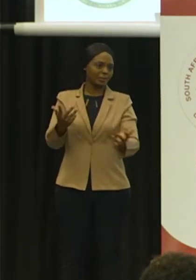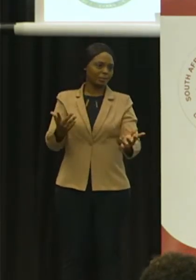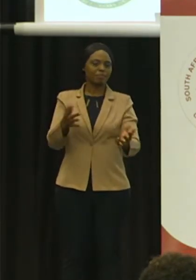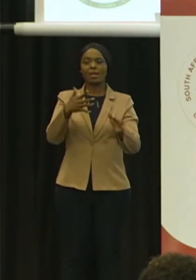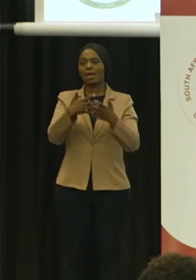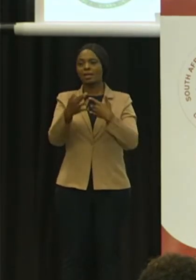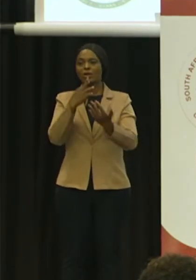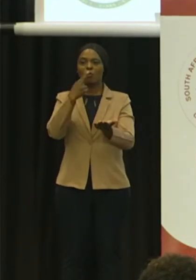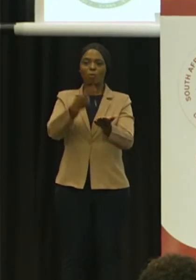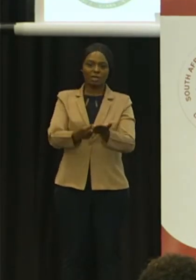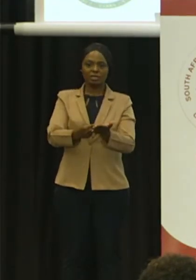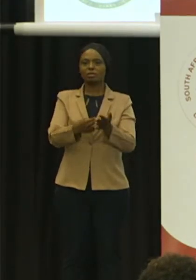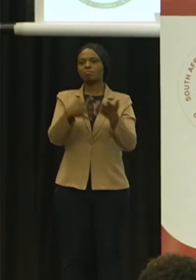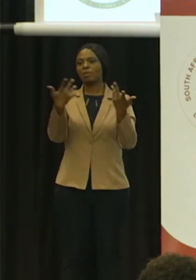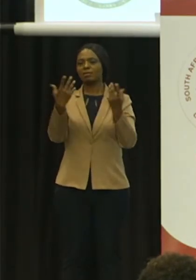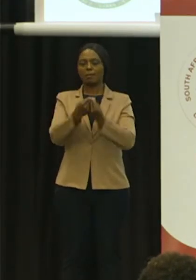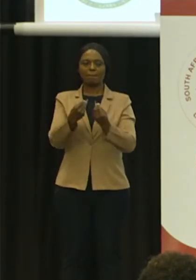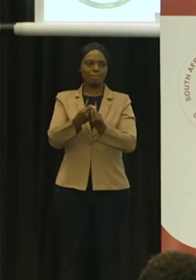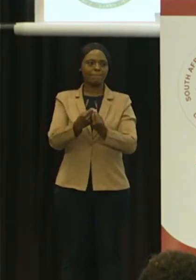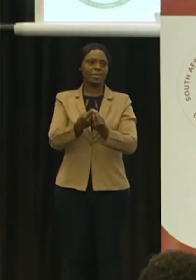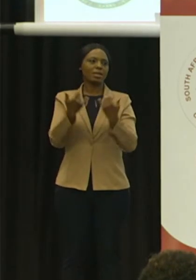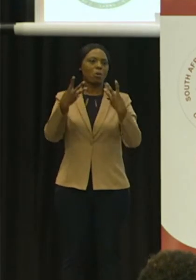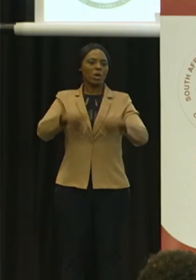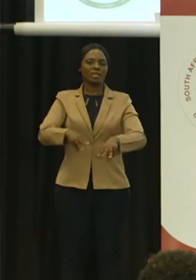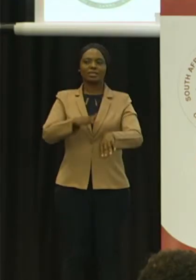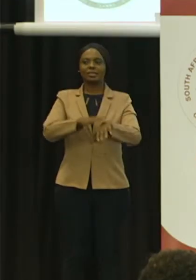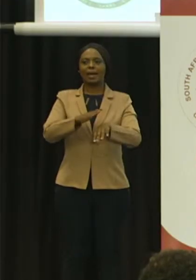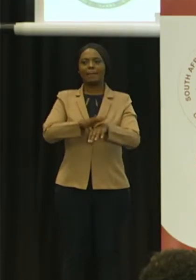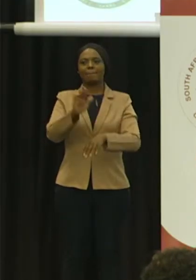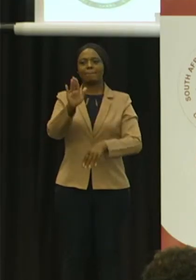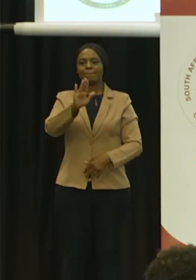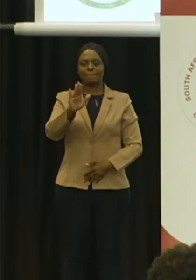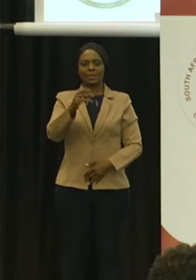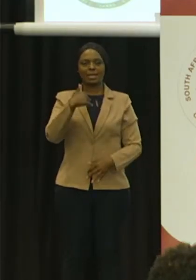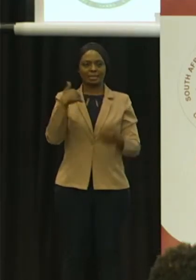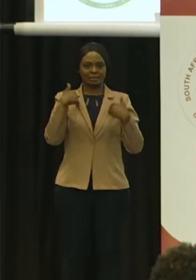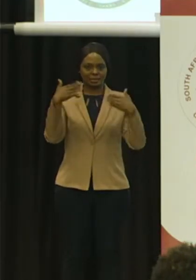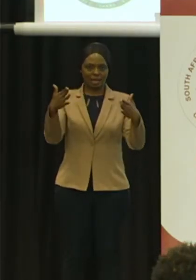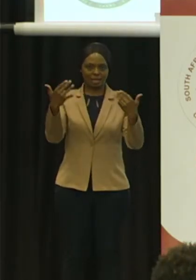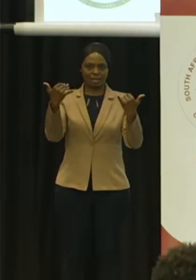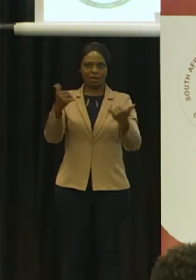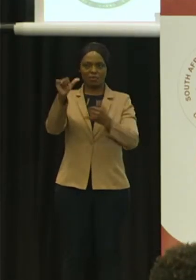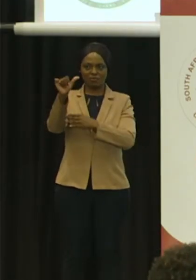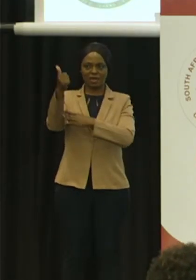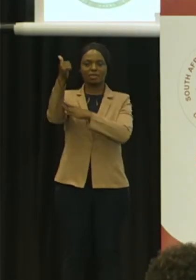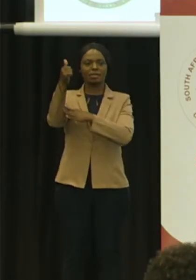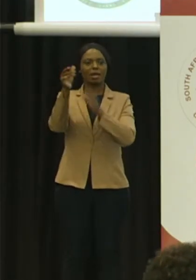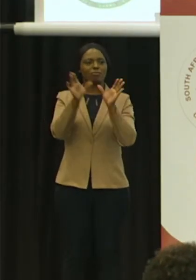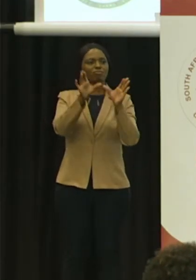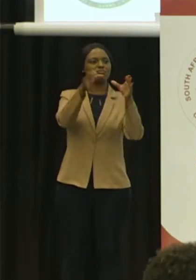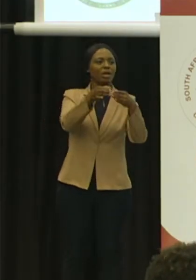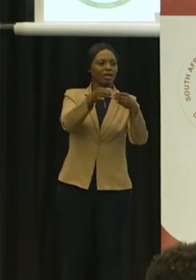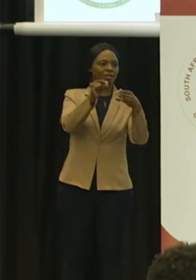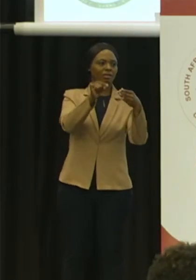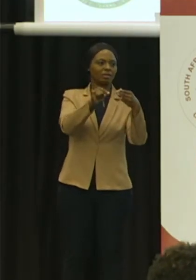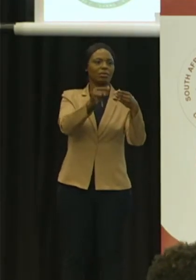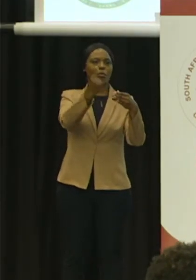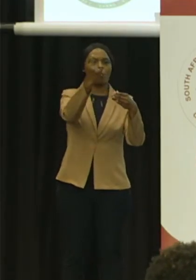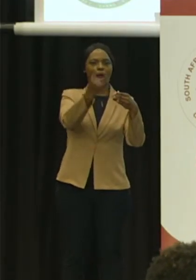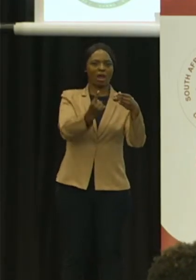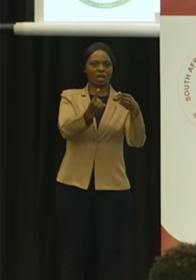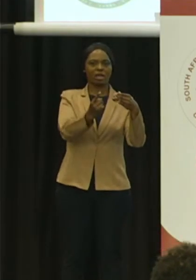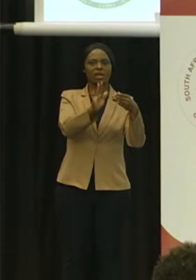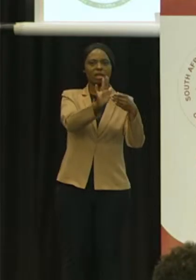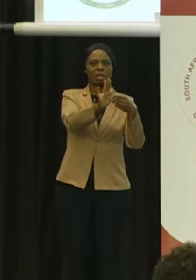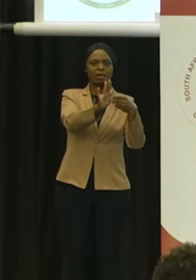stuff. So without wasting much time, I'll start with the first breakaway session, which is session 1,